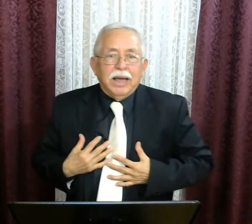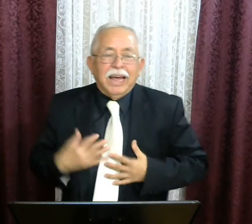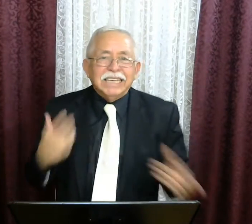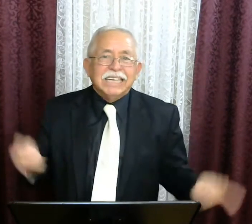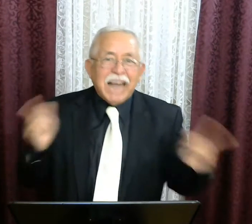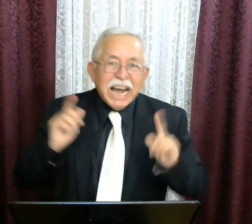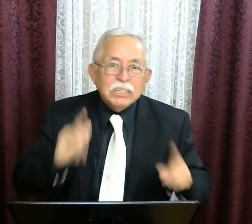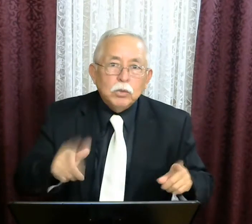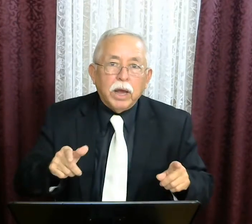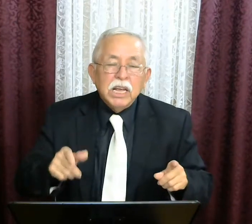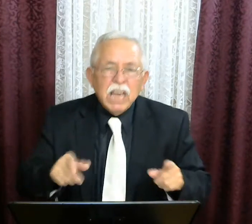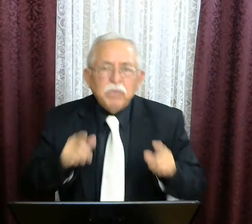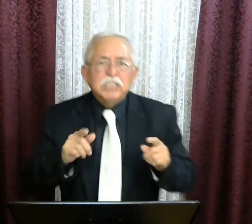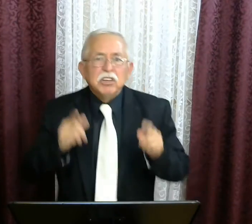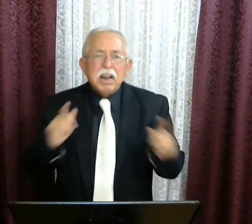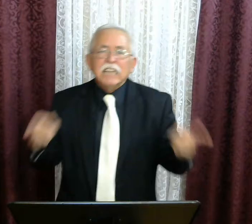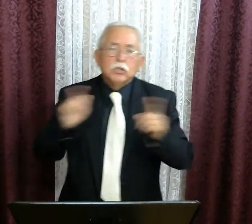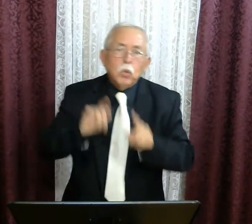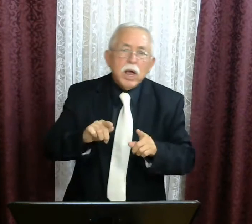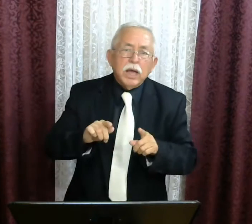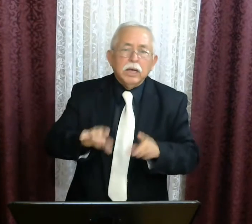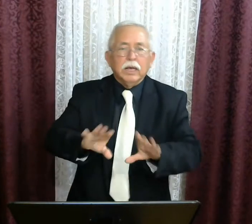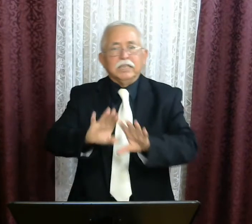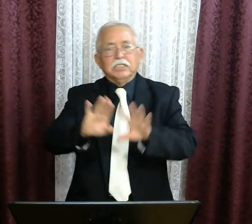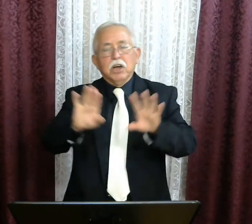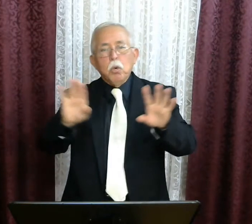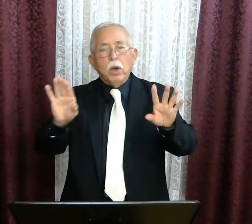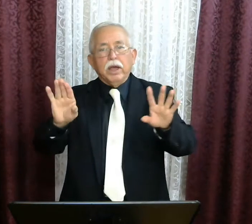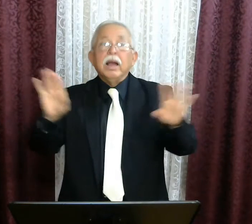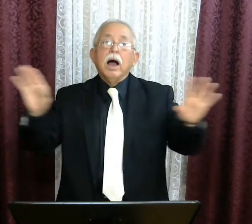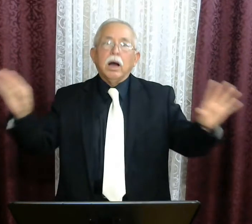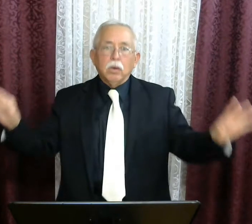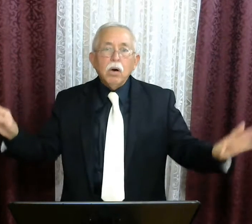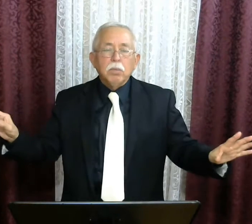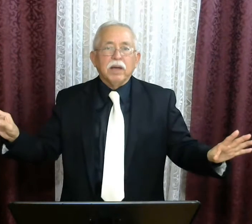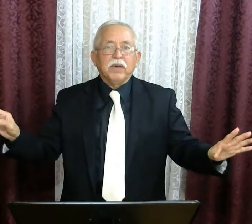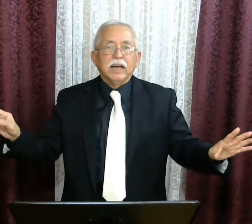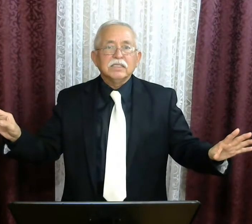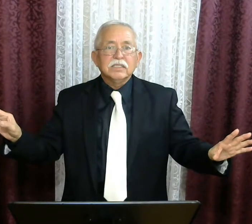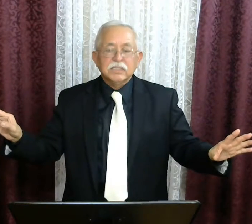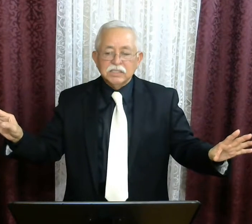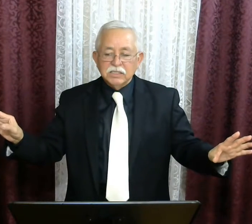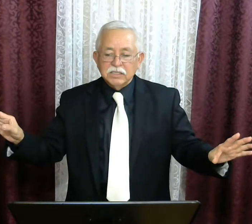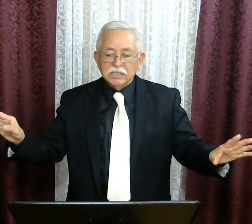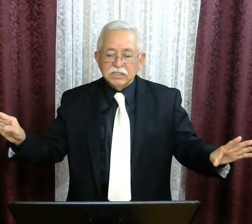It's God's way. If it's not God's way, it's no way at all, my friends.